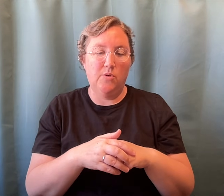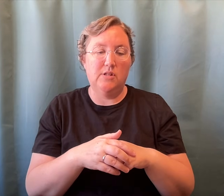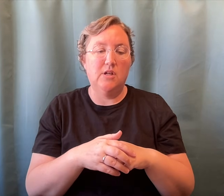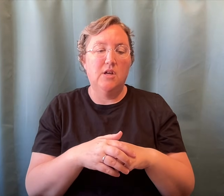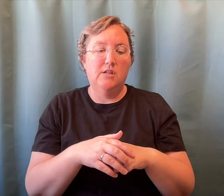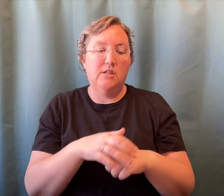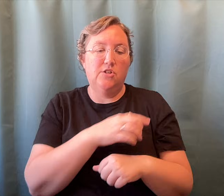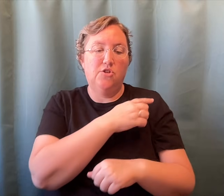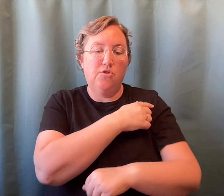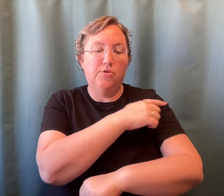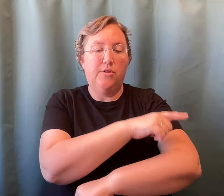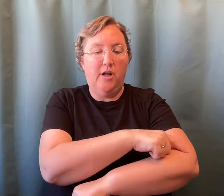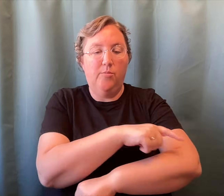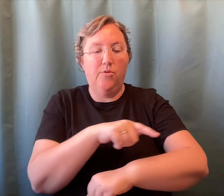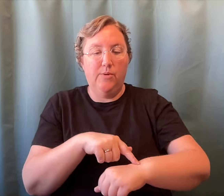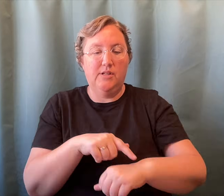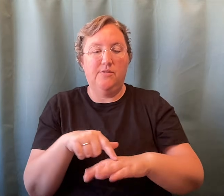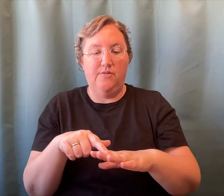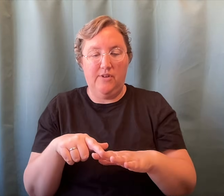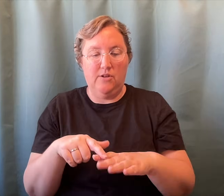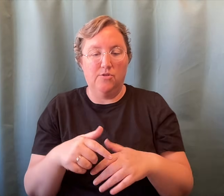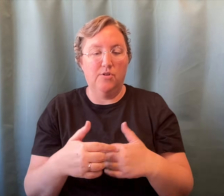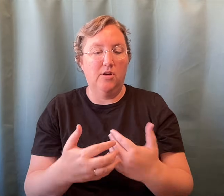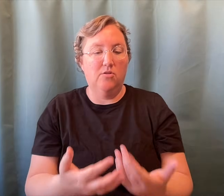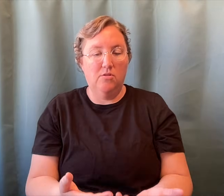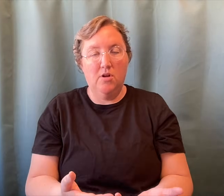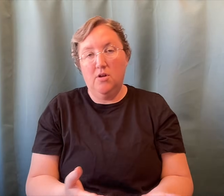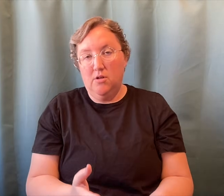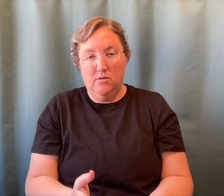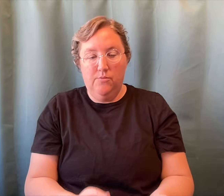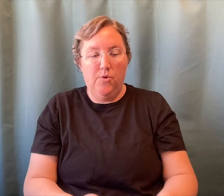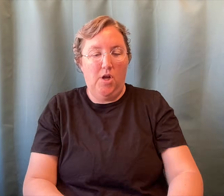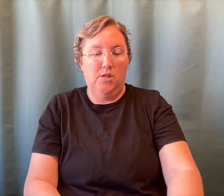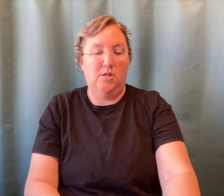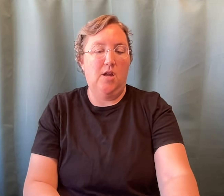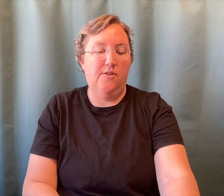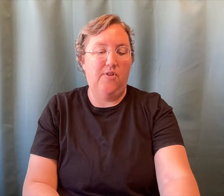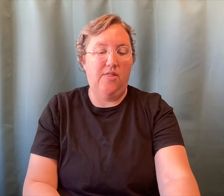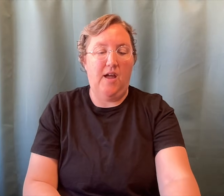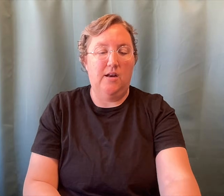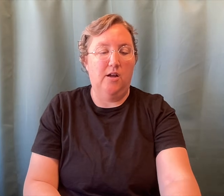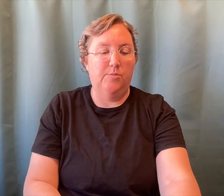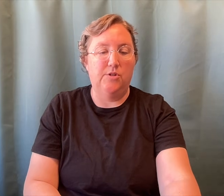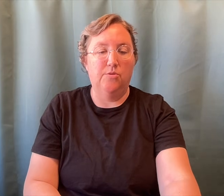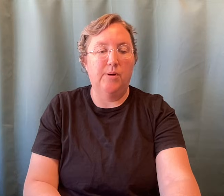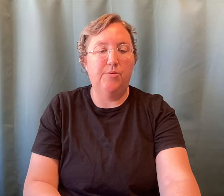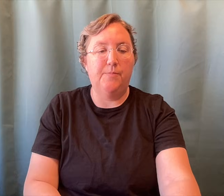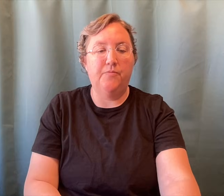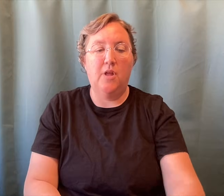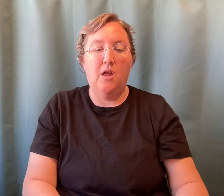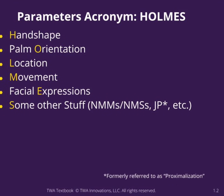joints such as shoulder, elbow, wrist, and fingers or knuckle, if that helps you to remember it.